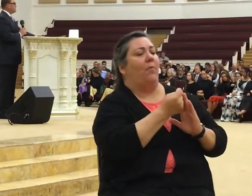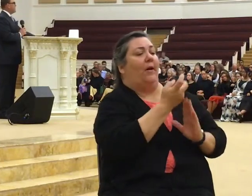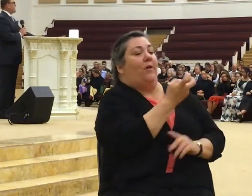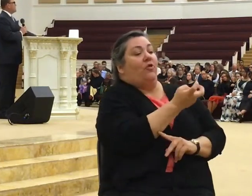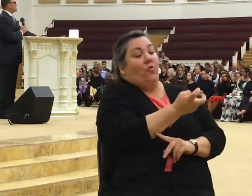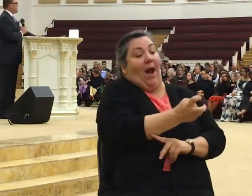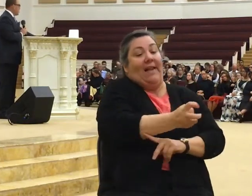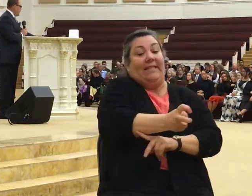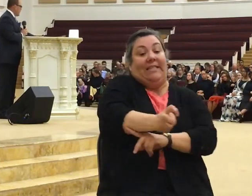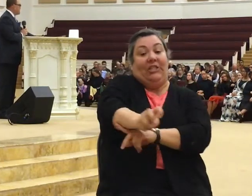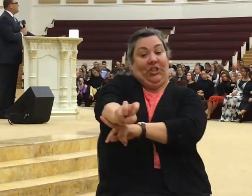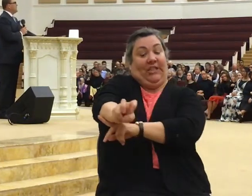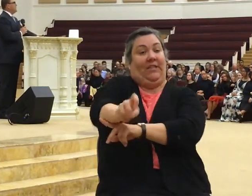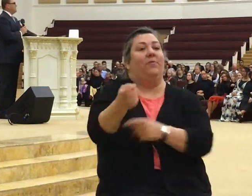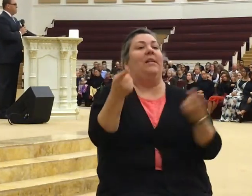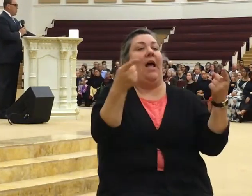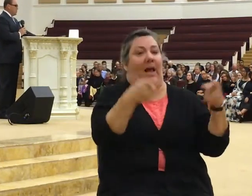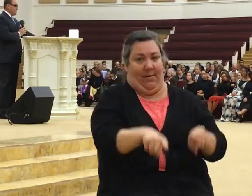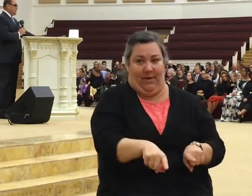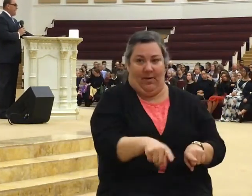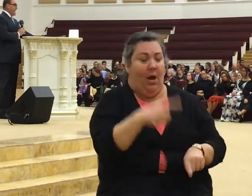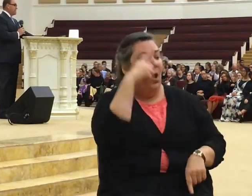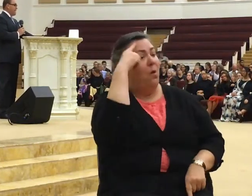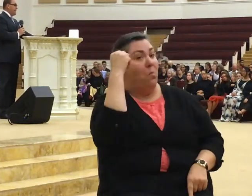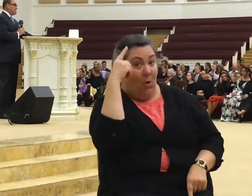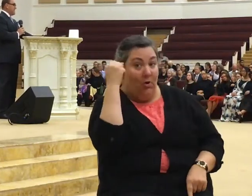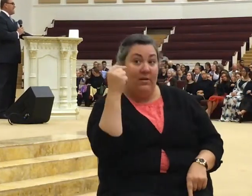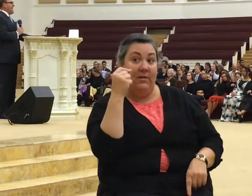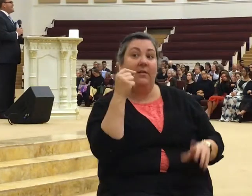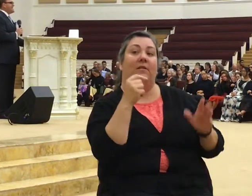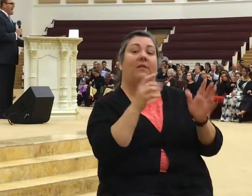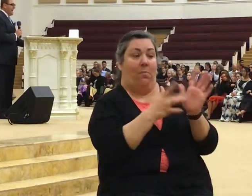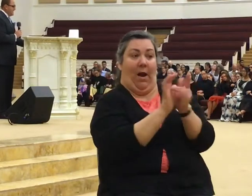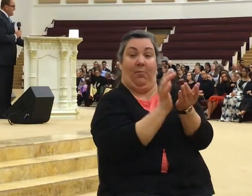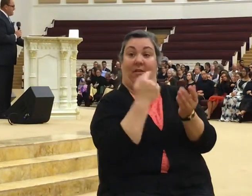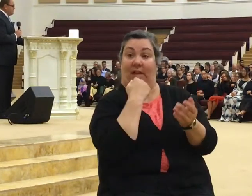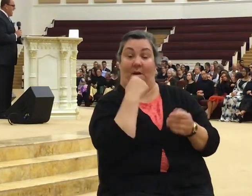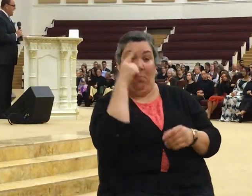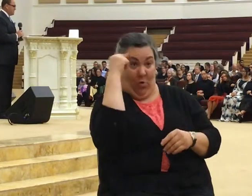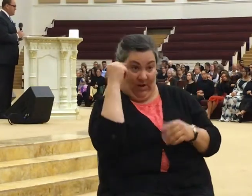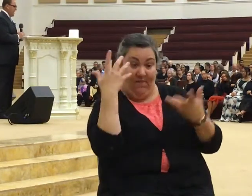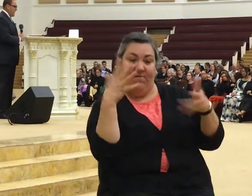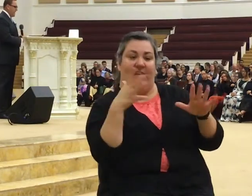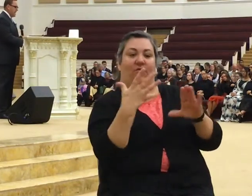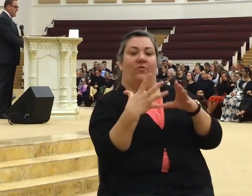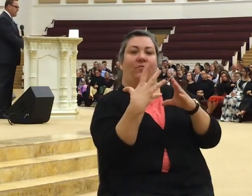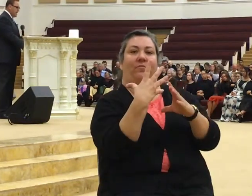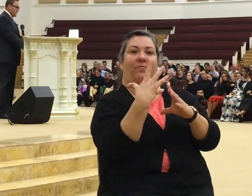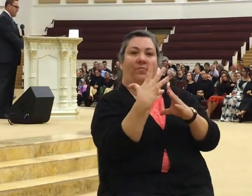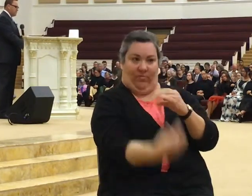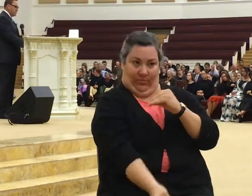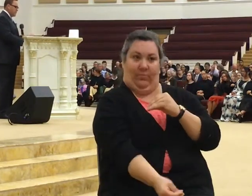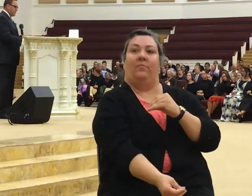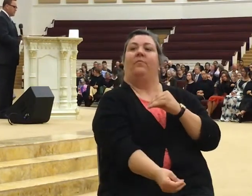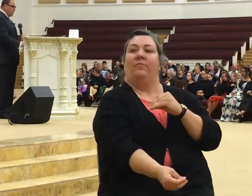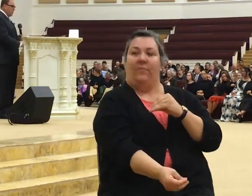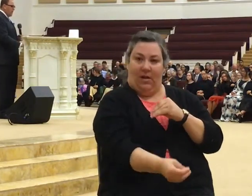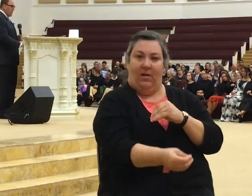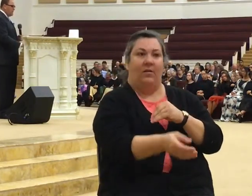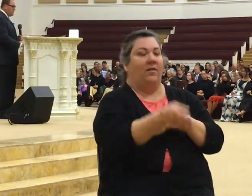transition was occurring. Moses, in fact, the Bible said, had died. He had passed. God had taken him. You